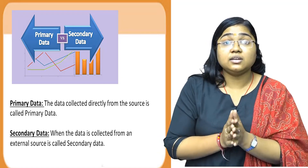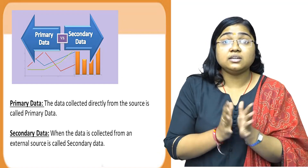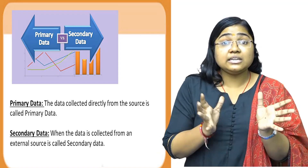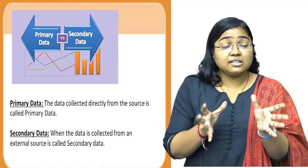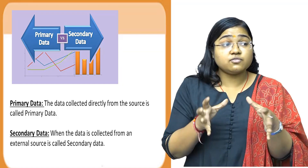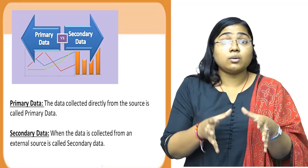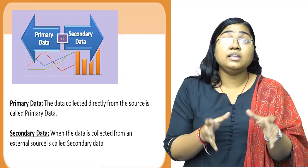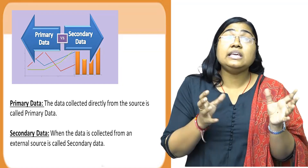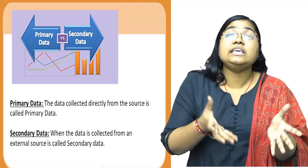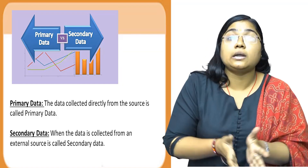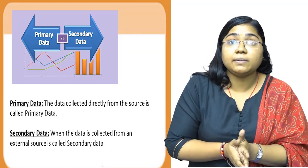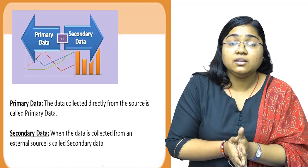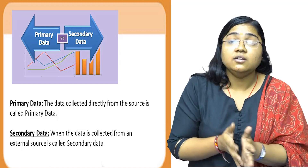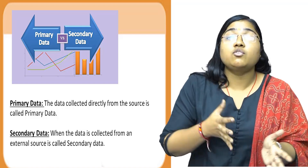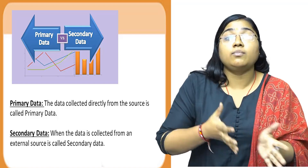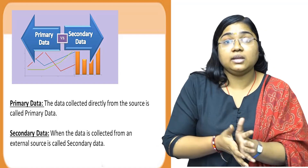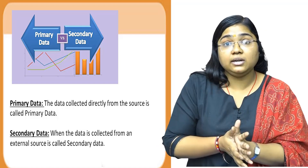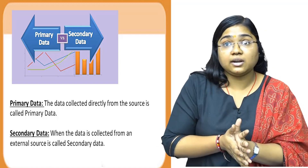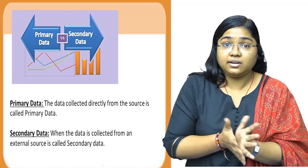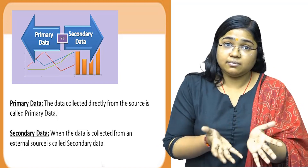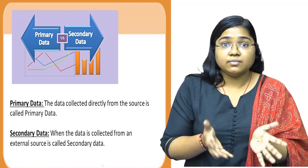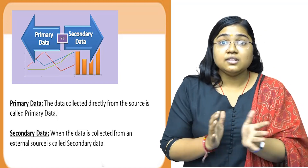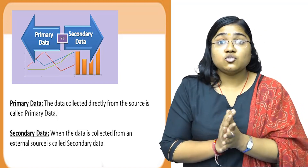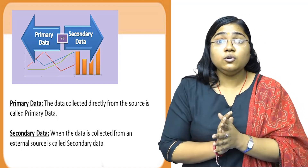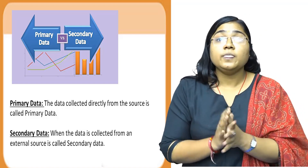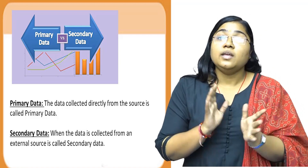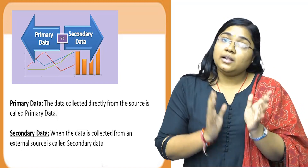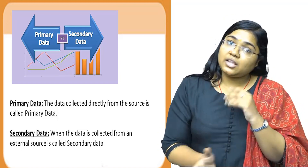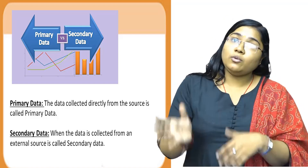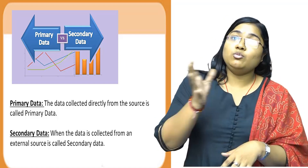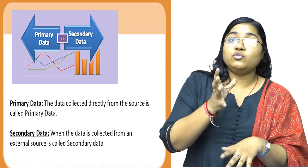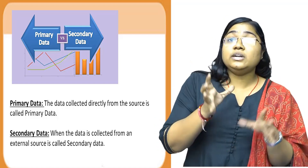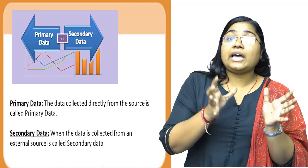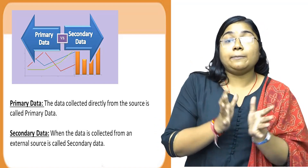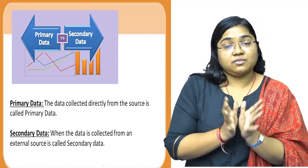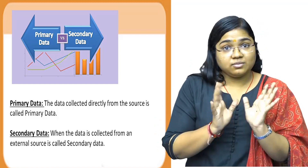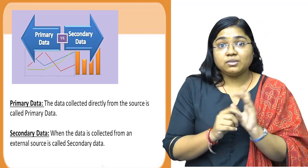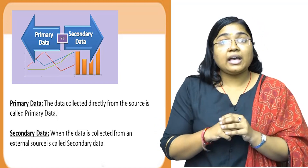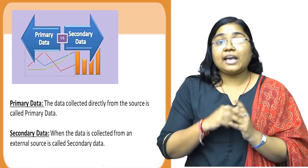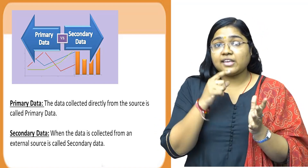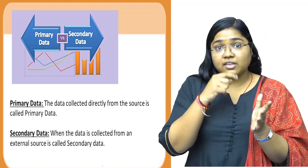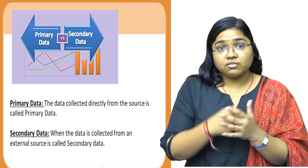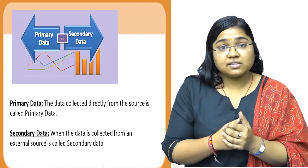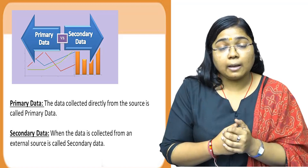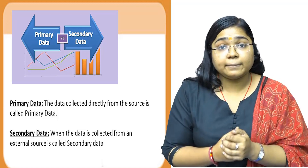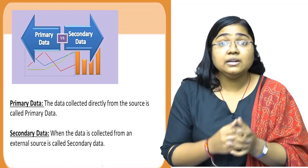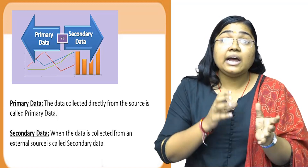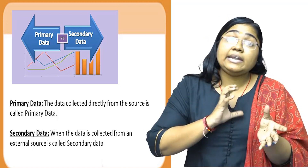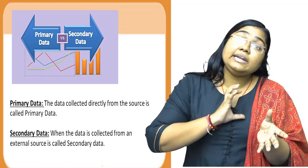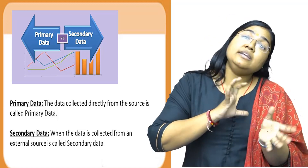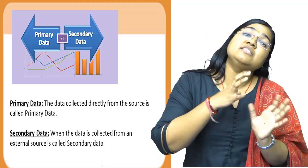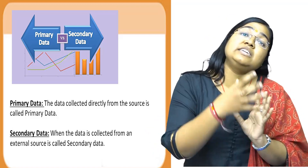from this from the ERP, from the internet. So now move to the types. As I give the